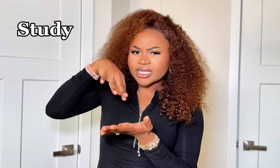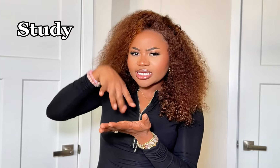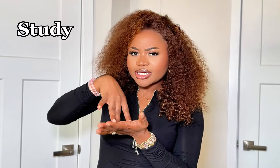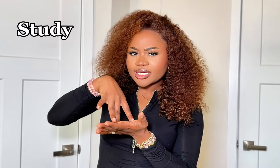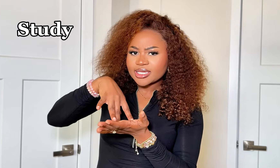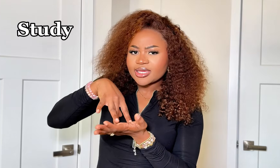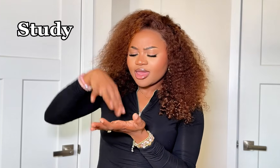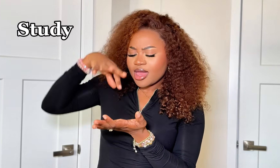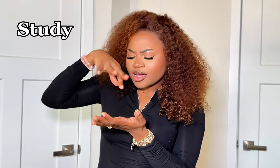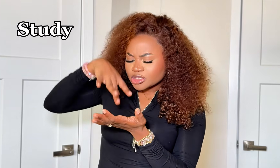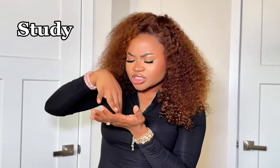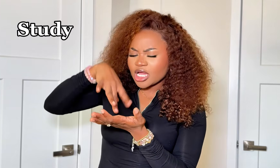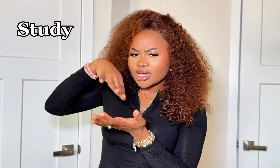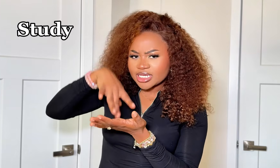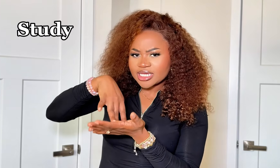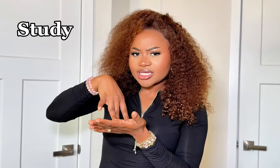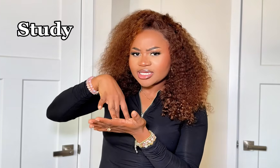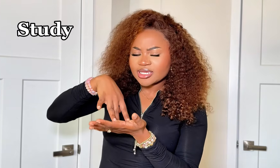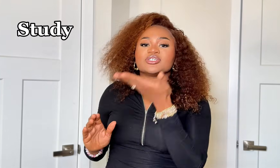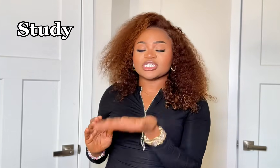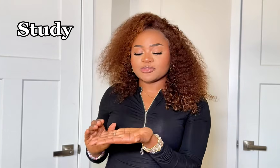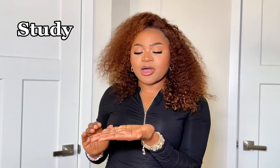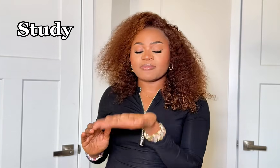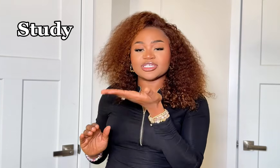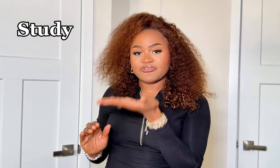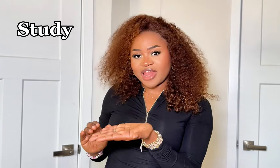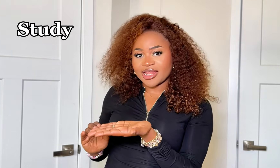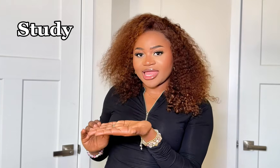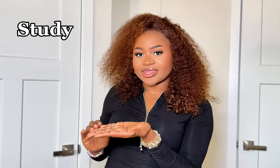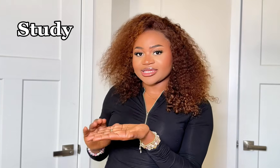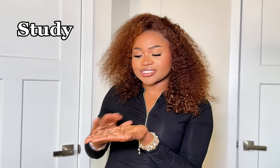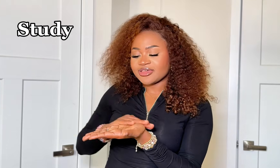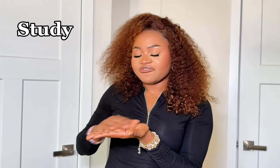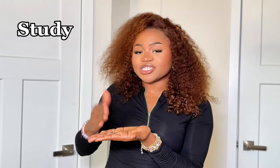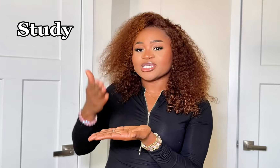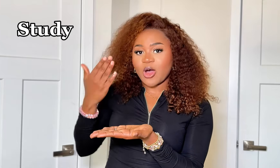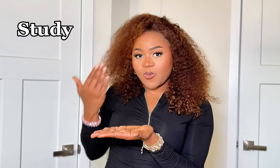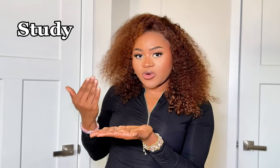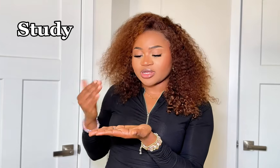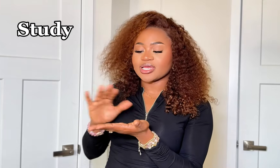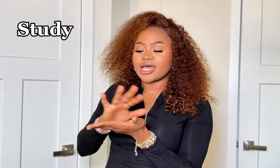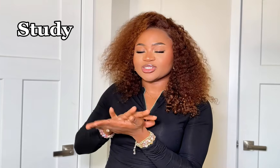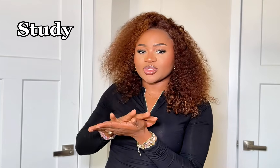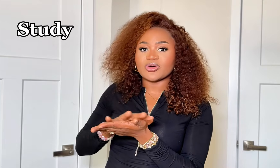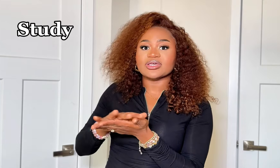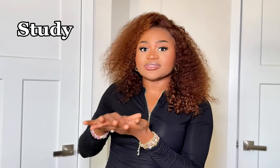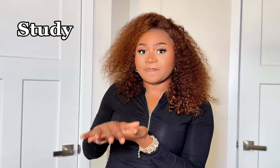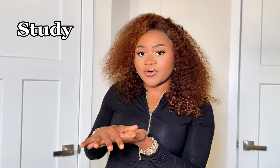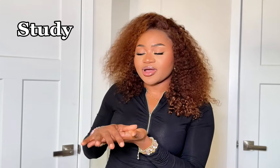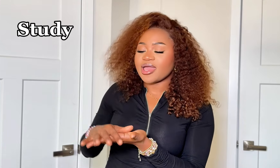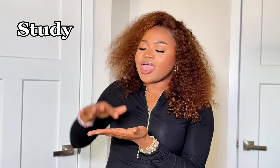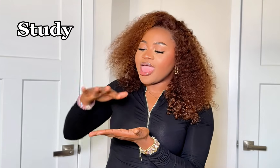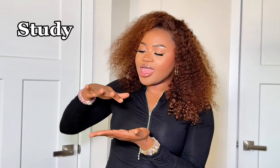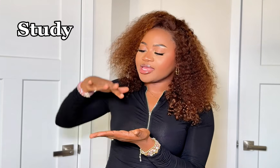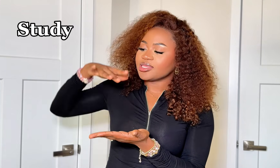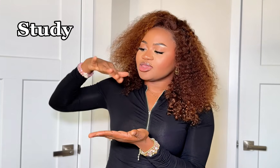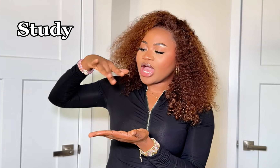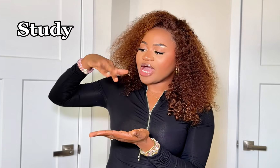Study. Study. So this palm is flat like this, facing outward as though it's a book, and you have